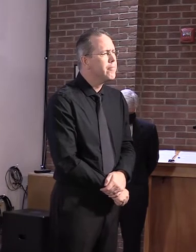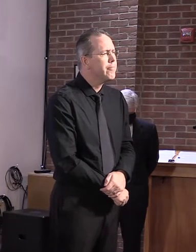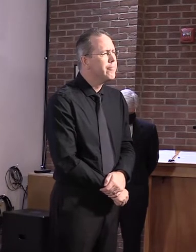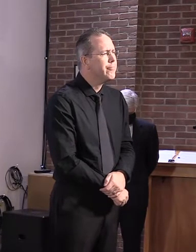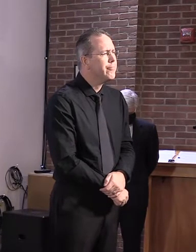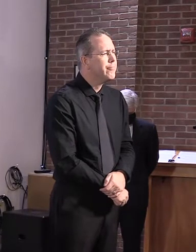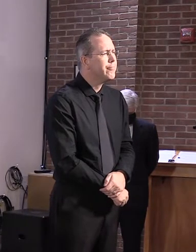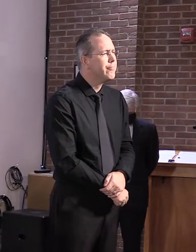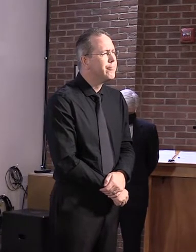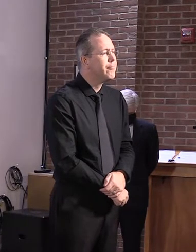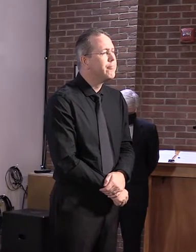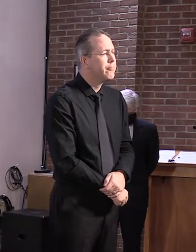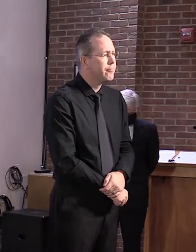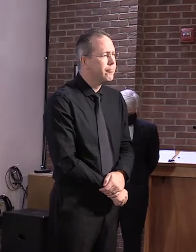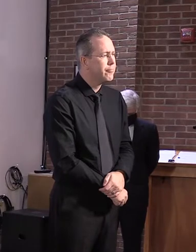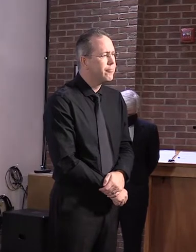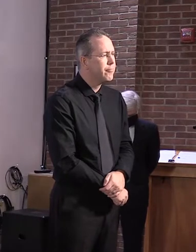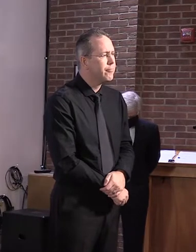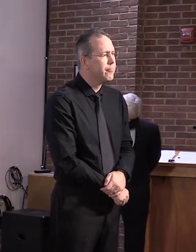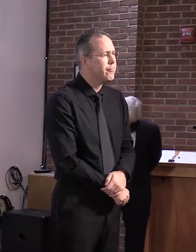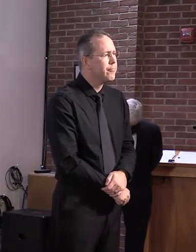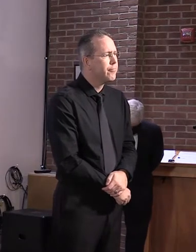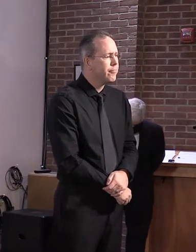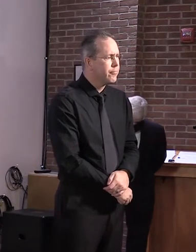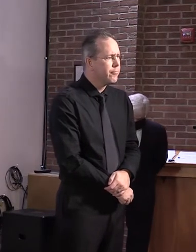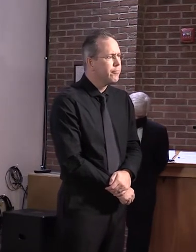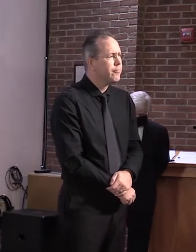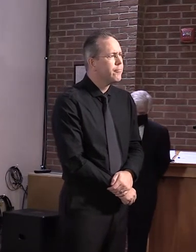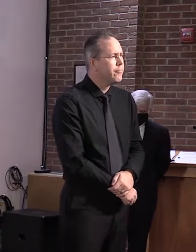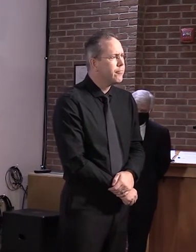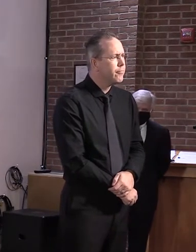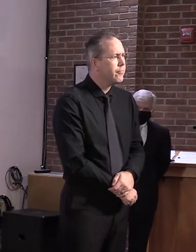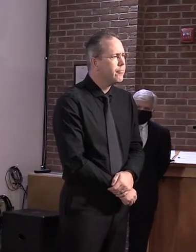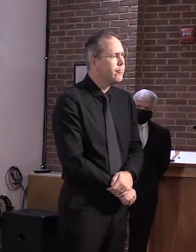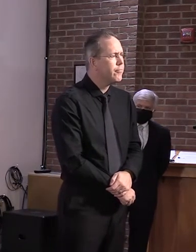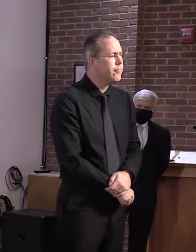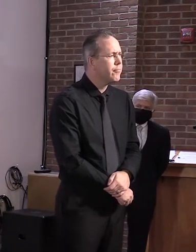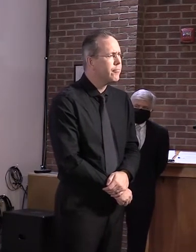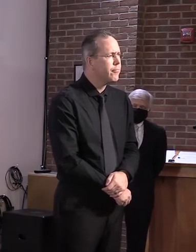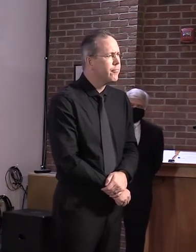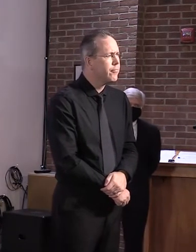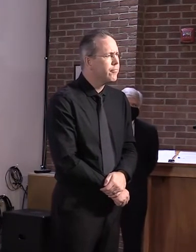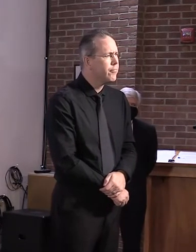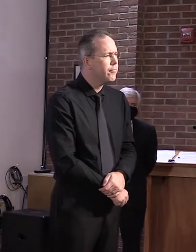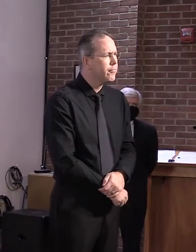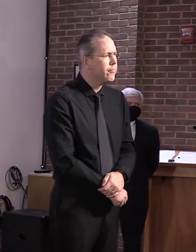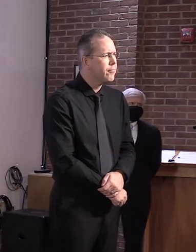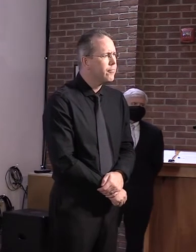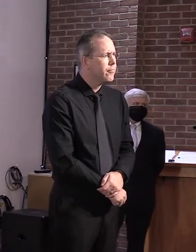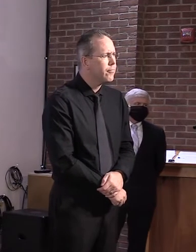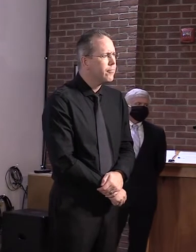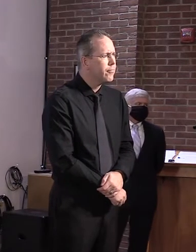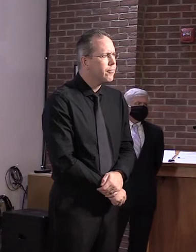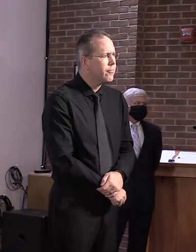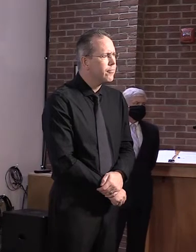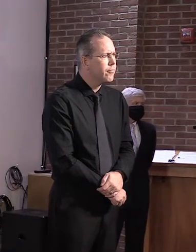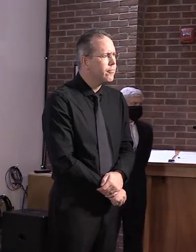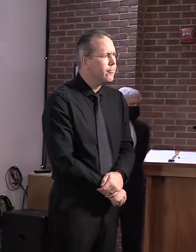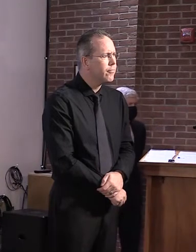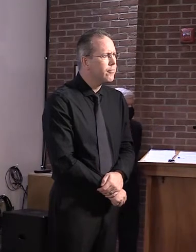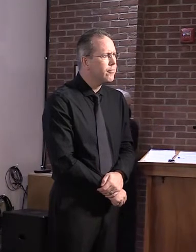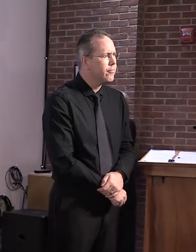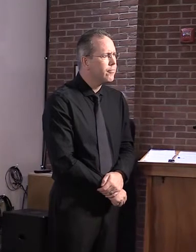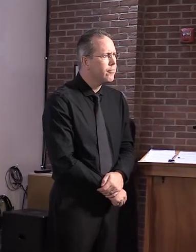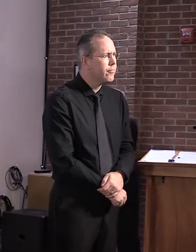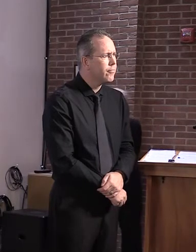Schneider. It seems like the idea that universities are going to be able to police thousands of students and hundreds of staff is kind of